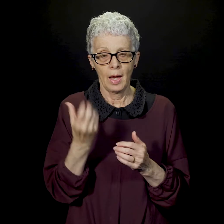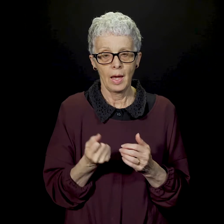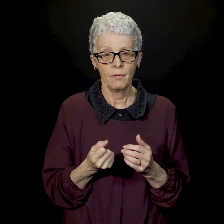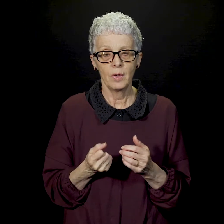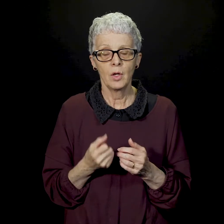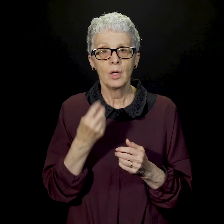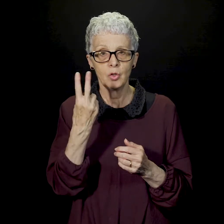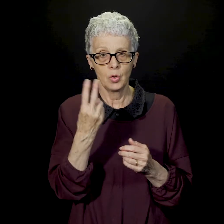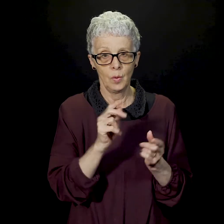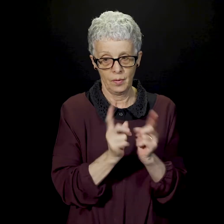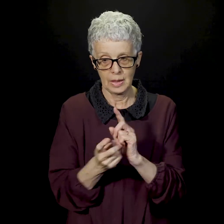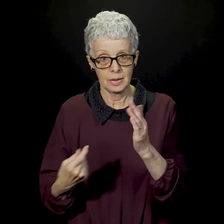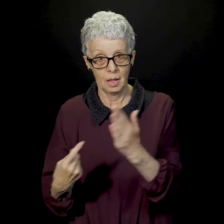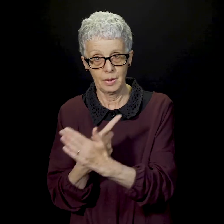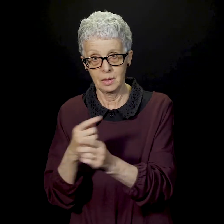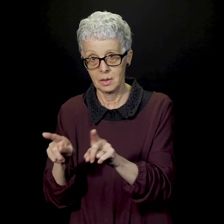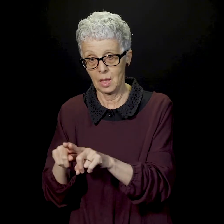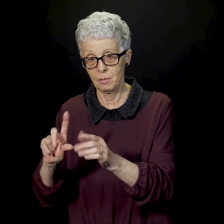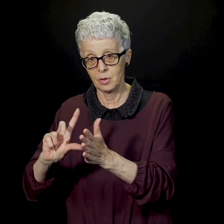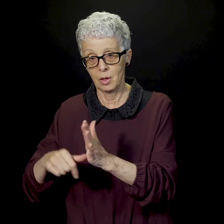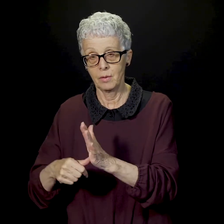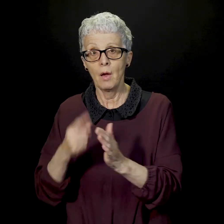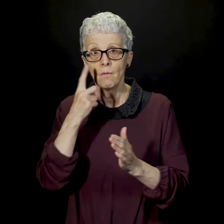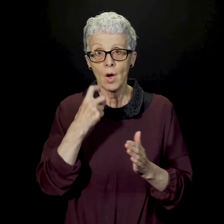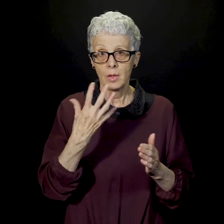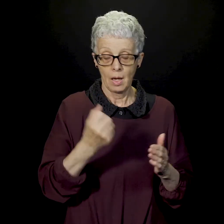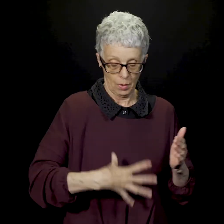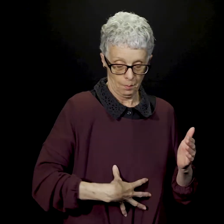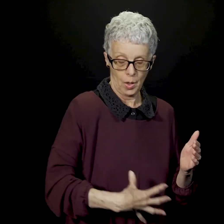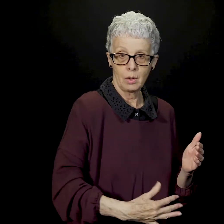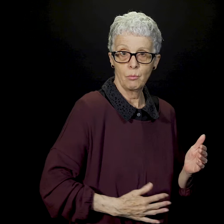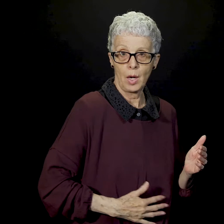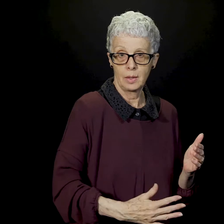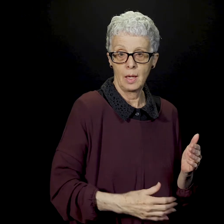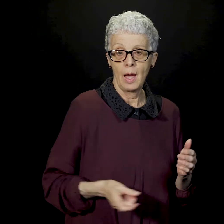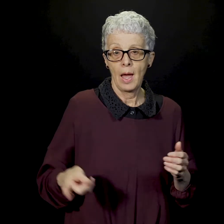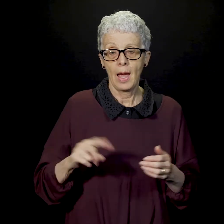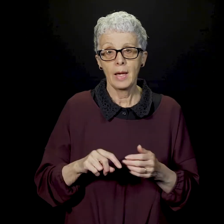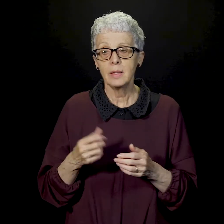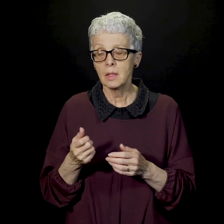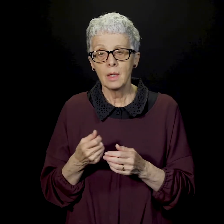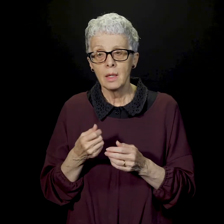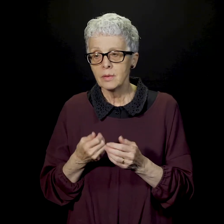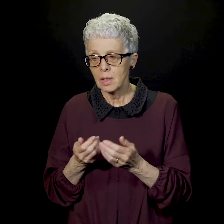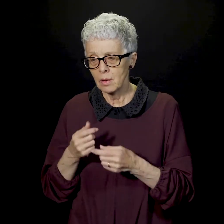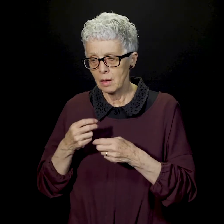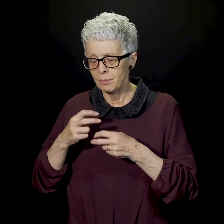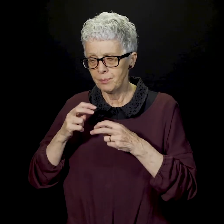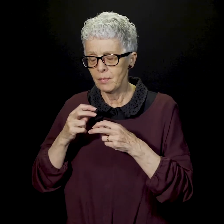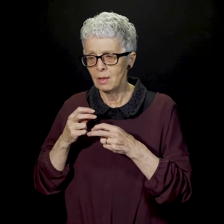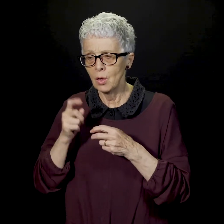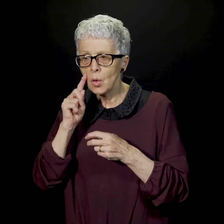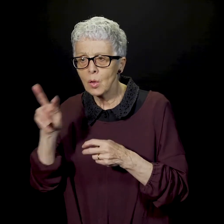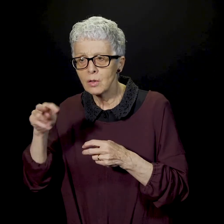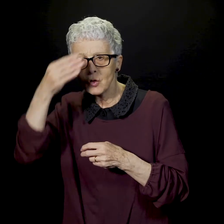they had kind of two things happening at the same time where they found out they were pregnant and also they'd begun to explore the Christian faith at the same time.